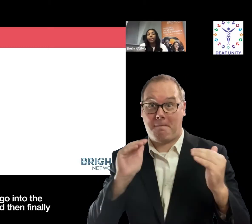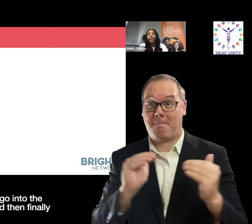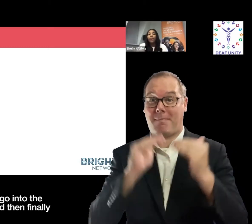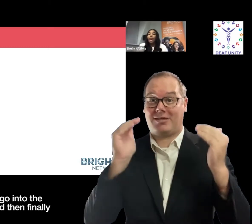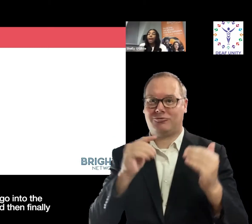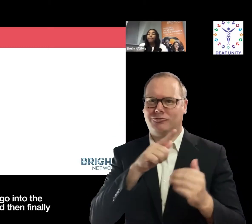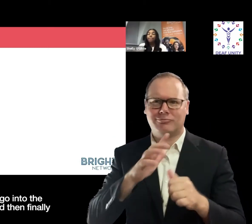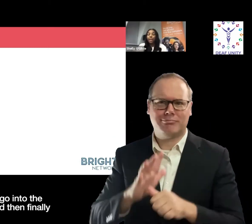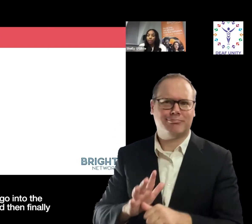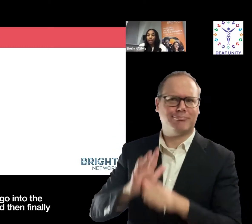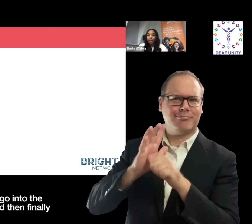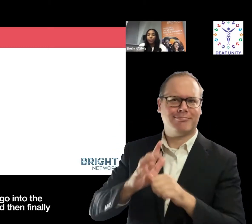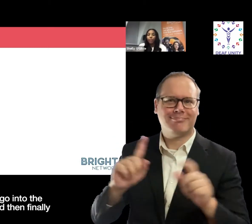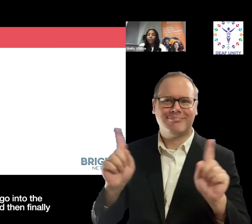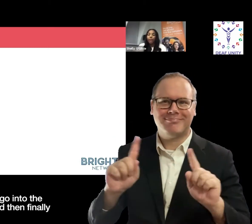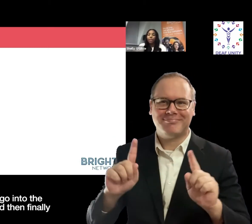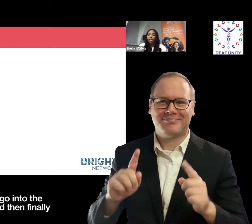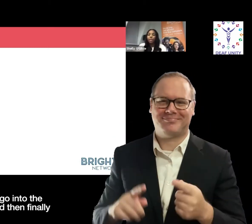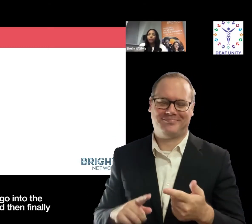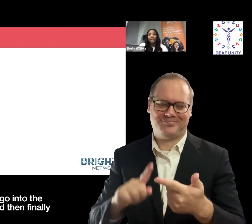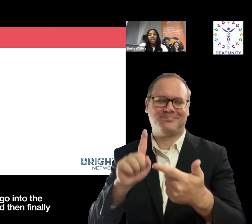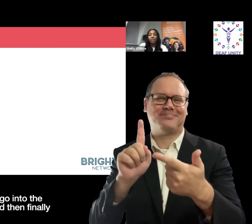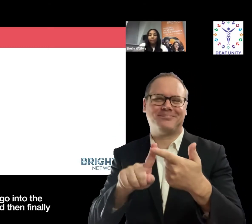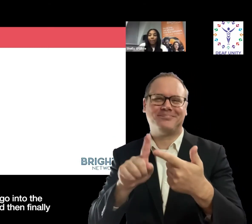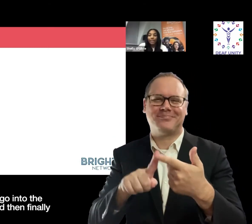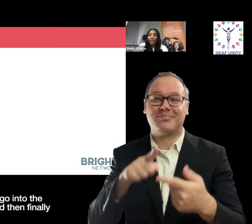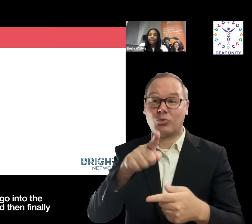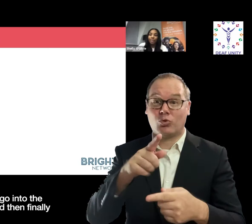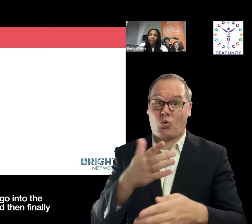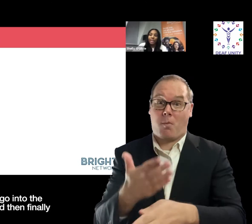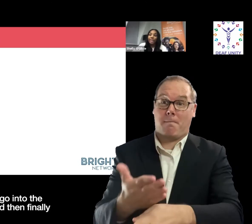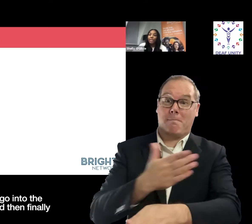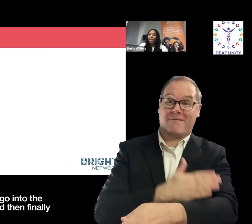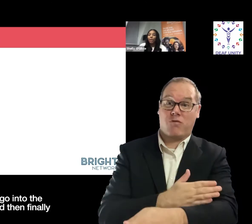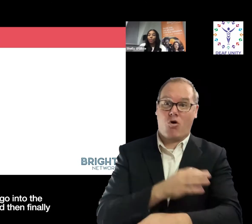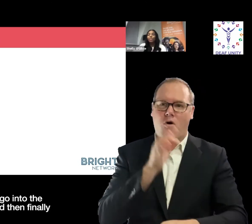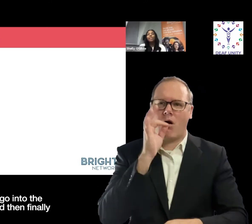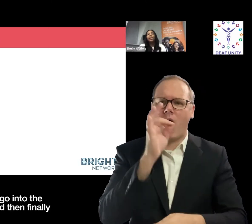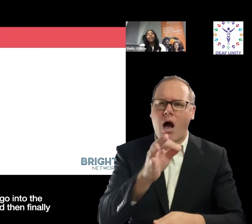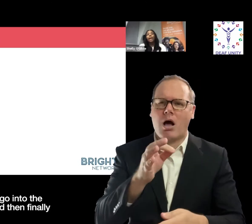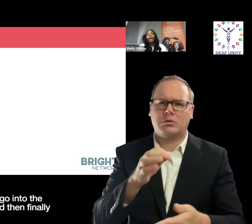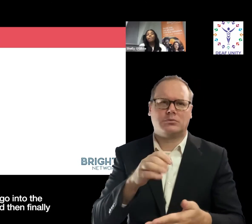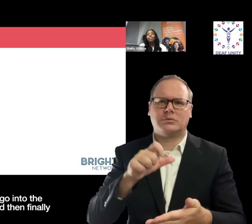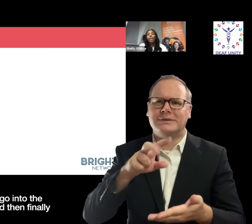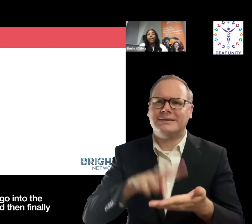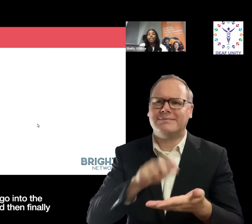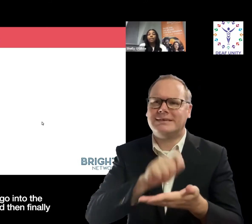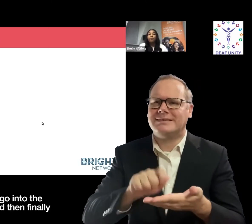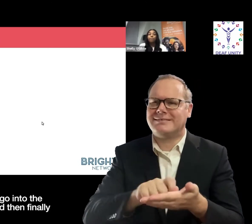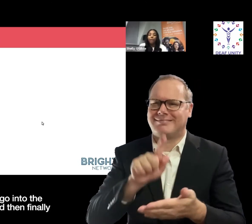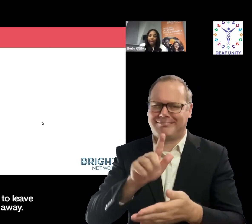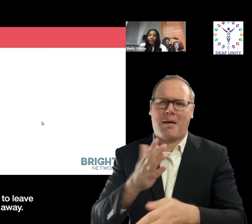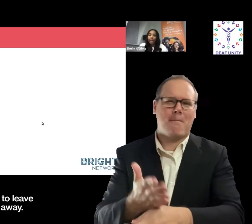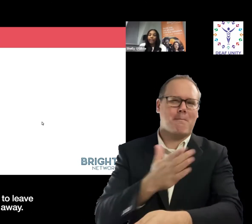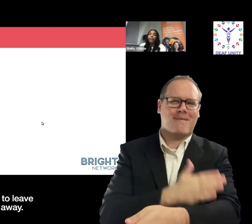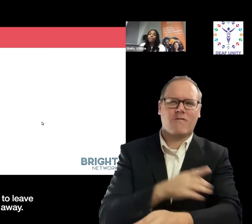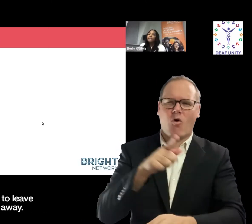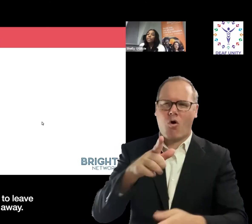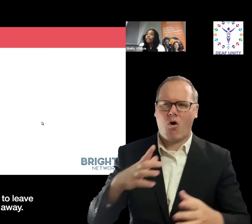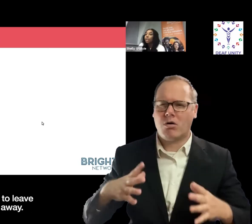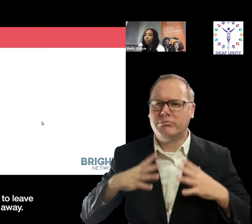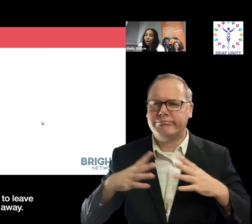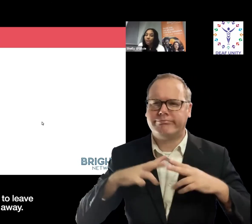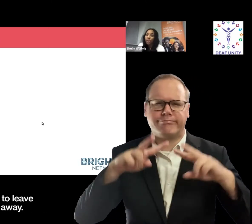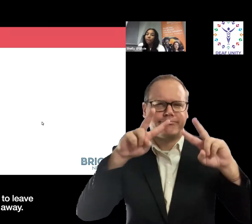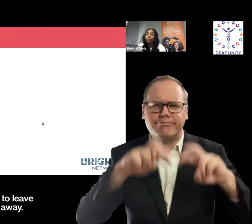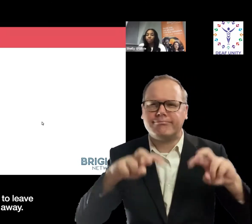CV. Then we're going to go into the CV basics, the need to knows, and then finally,